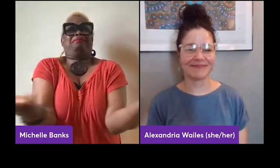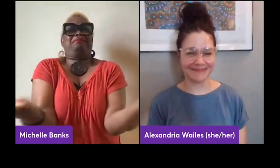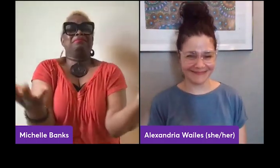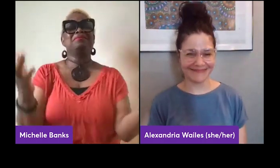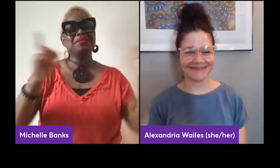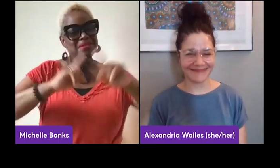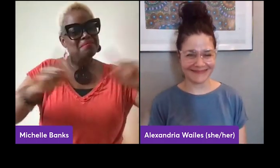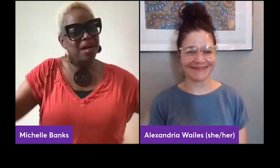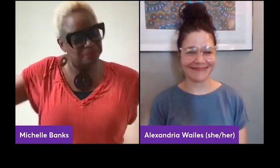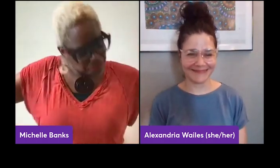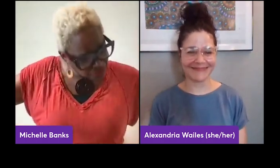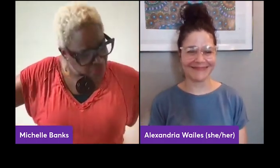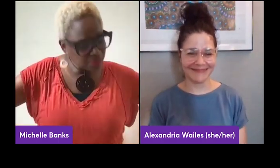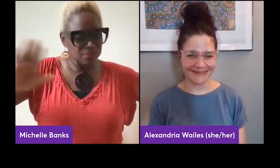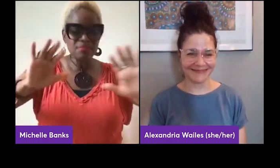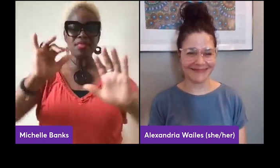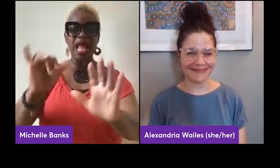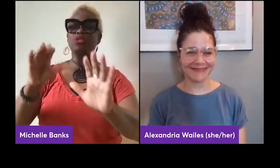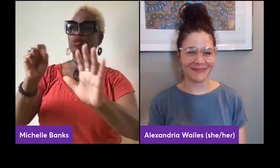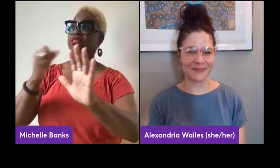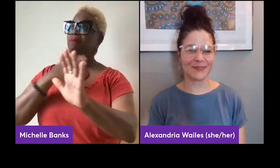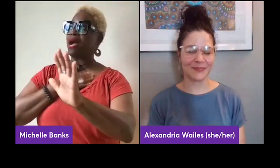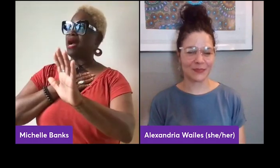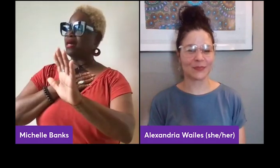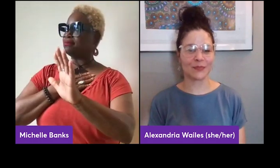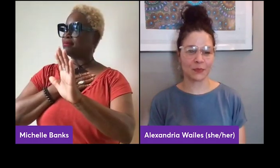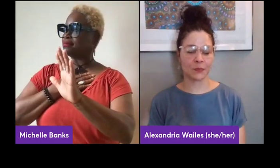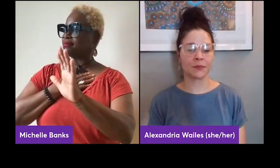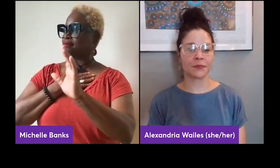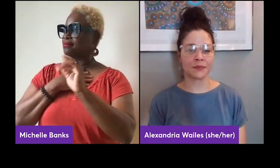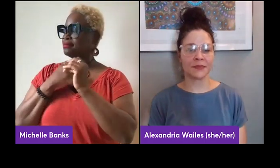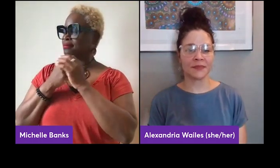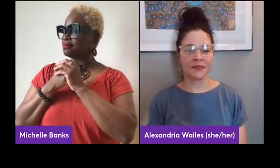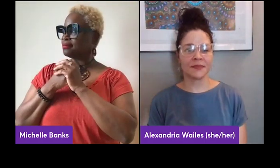Amazing. Yes, I would say